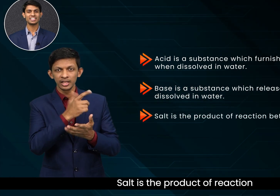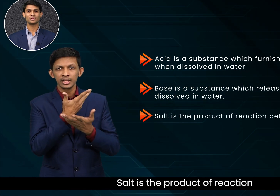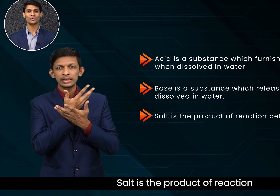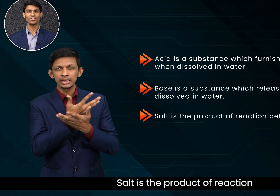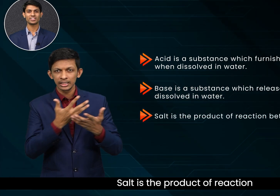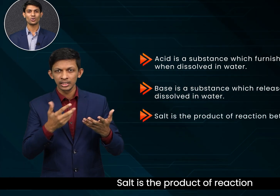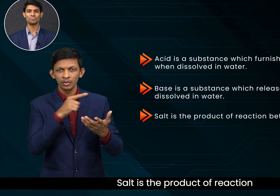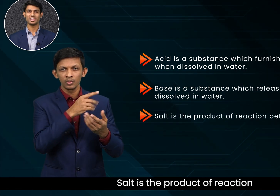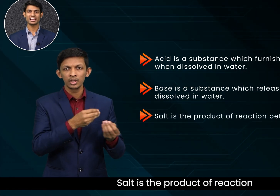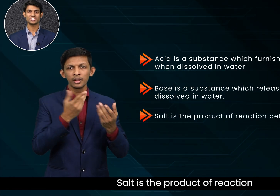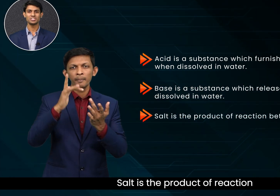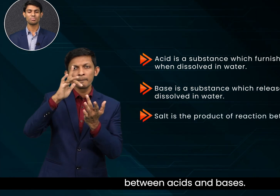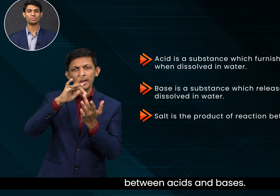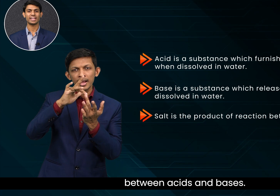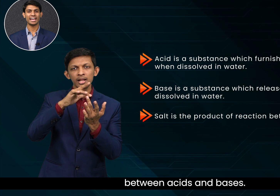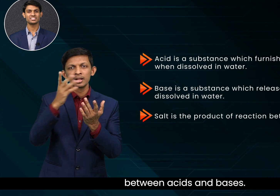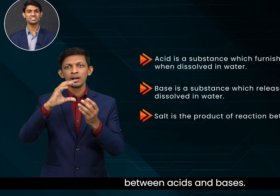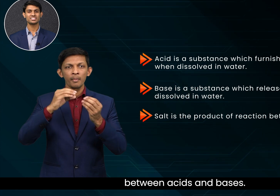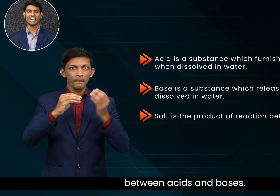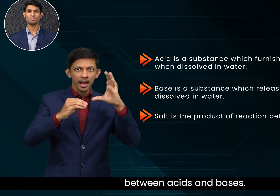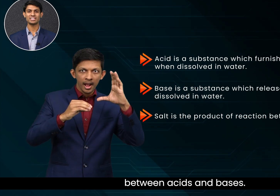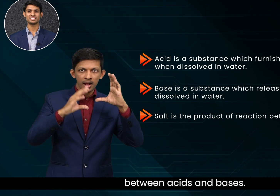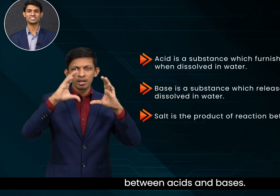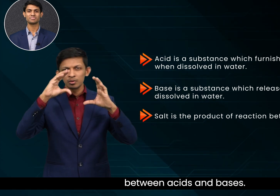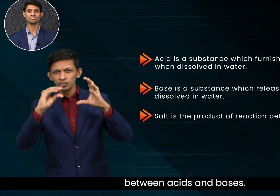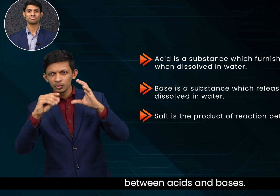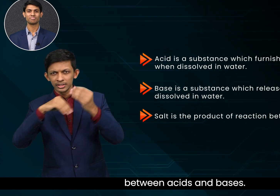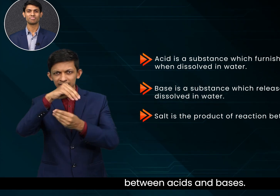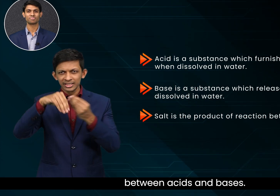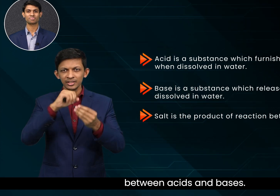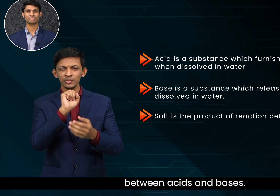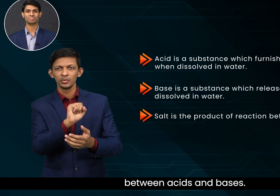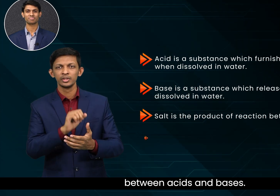Salt is the product of reaction between acids and bases.